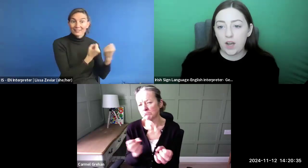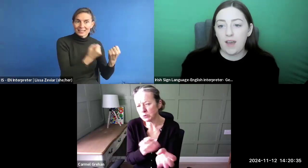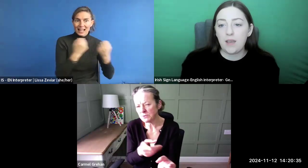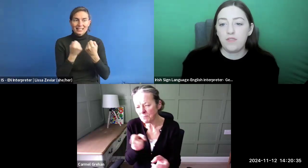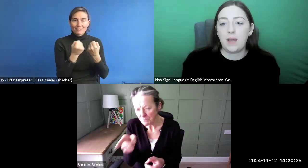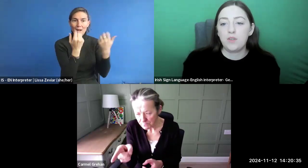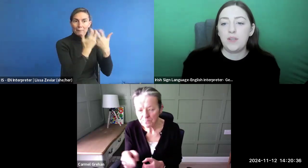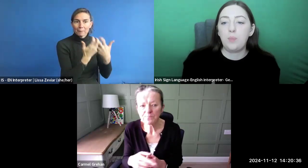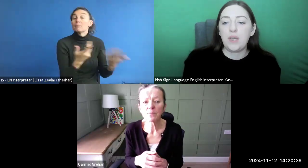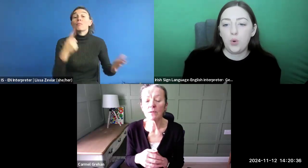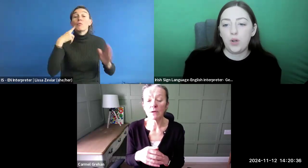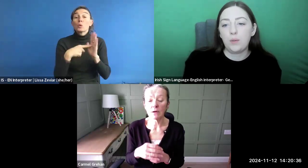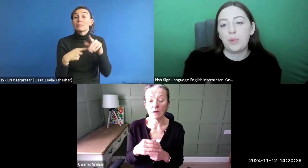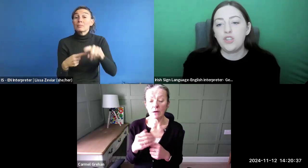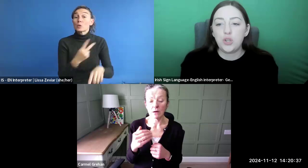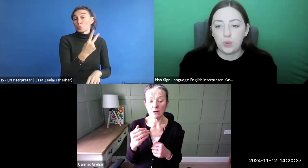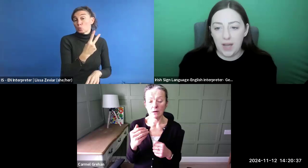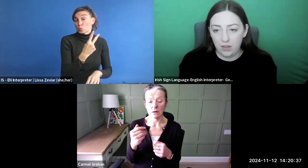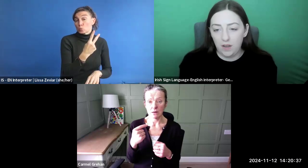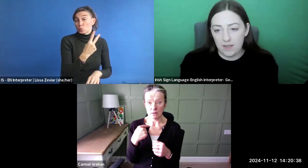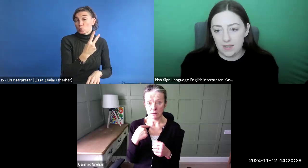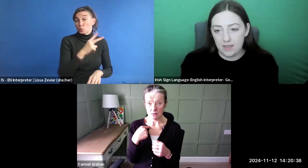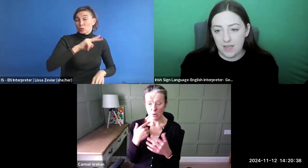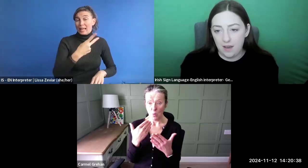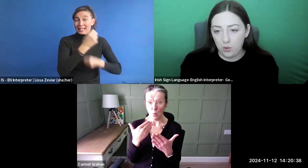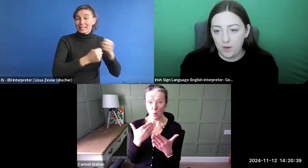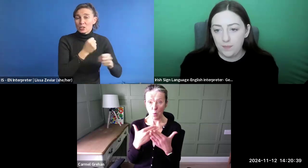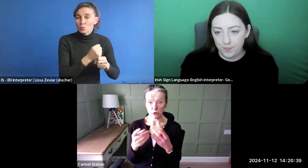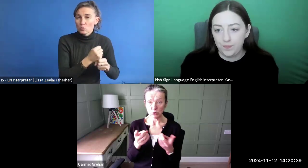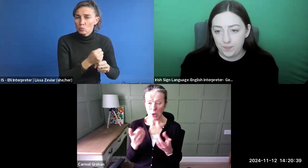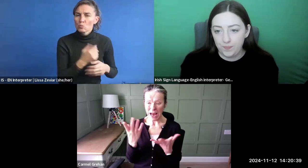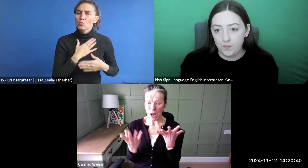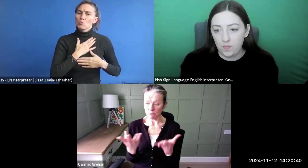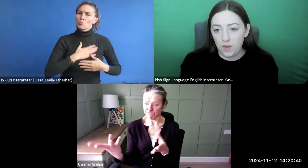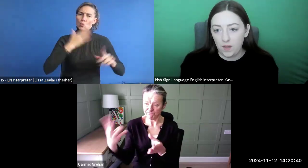we were kind of aiming for them to be the B1 or B2 level on the CEF4.